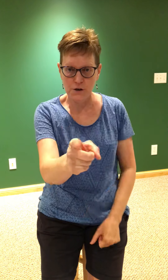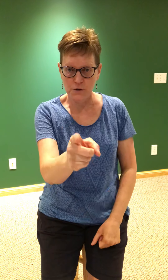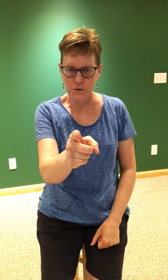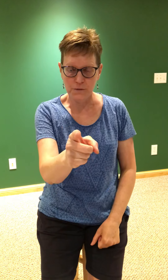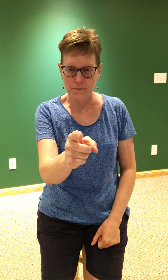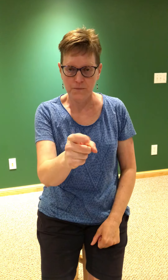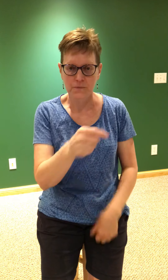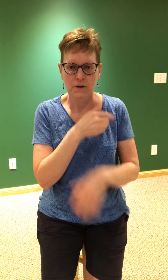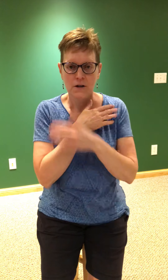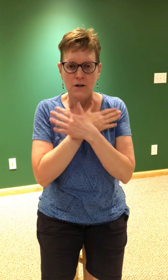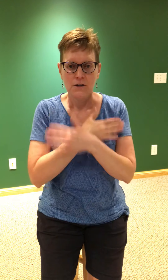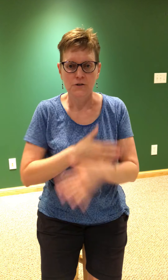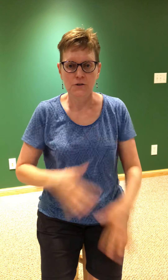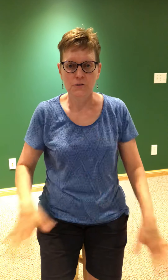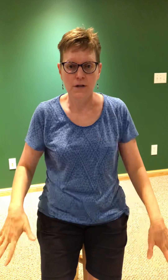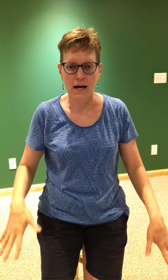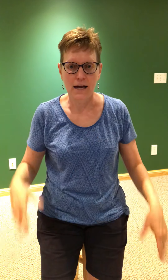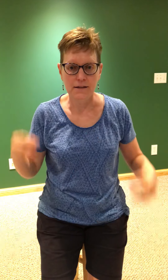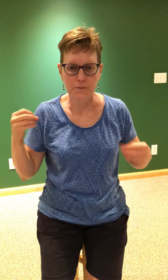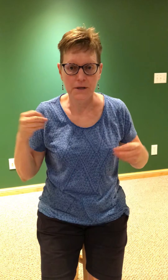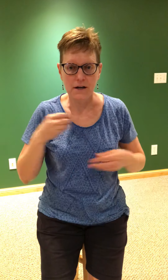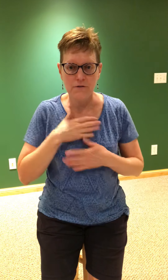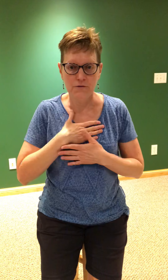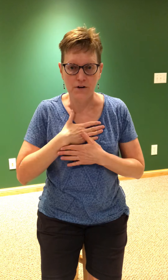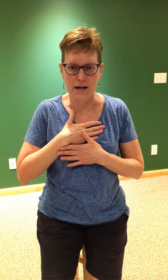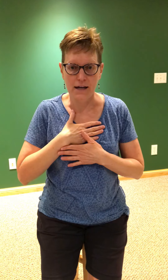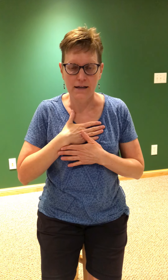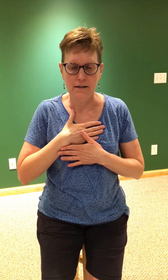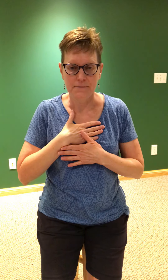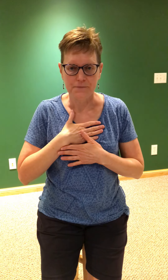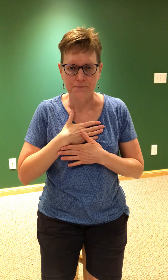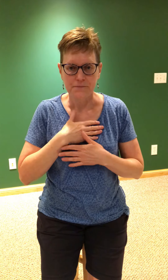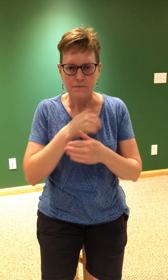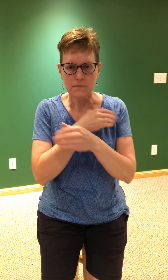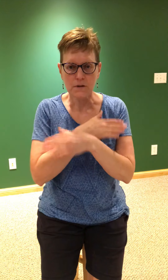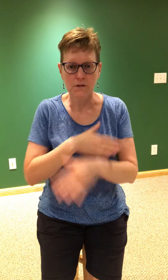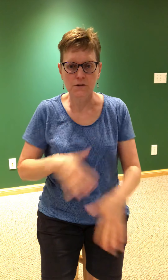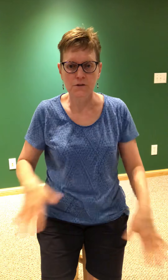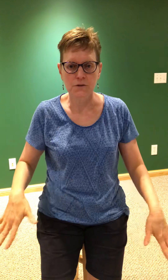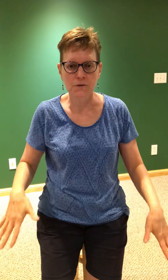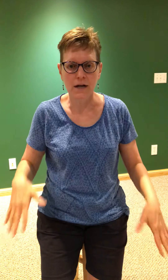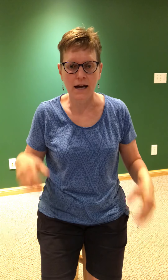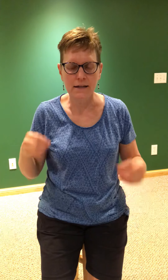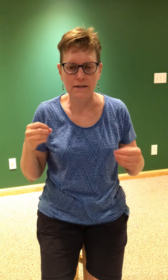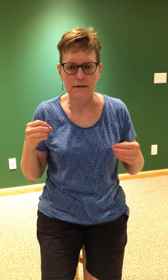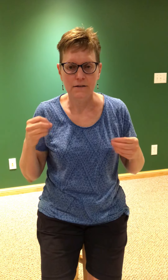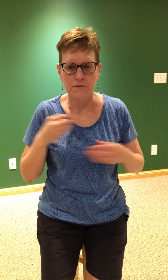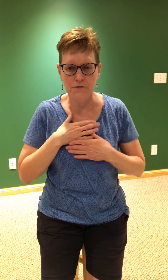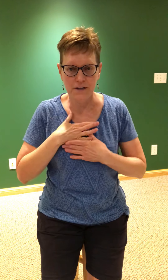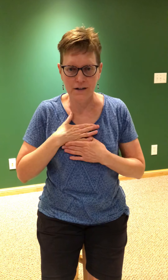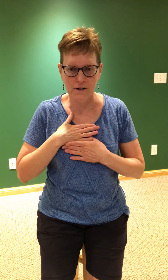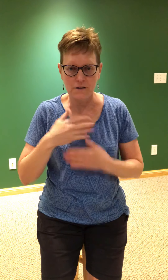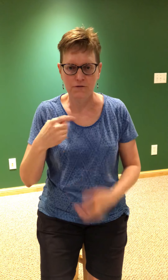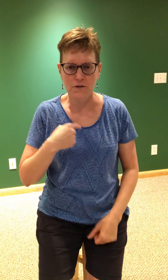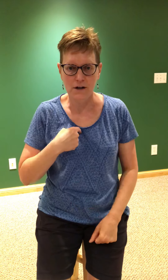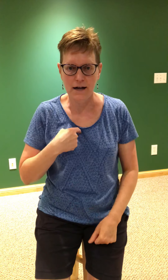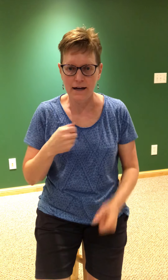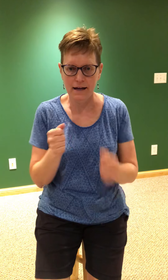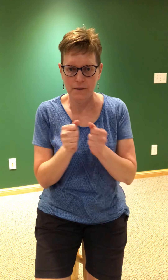you. Do not be afraid. Do not fear, for I am